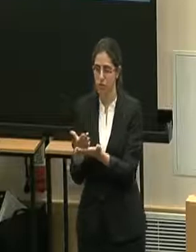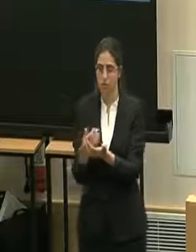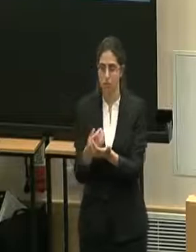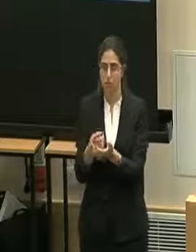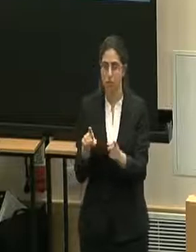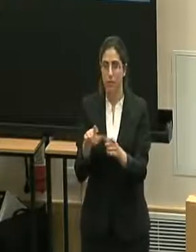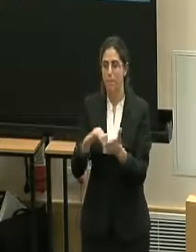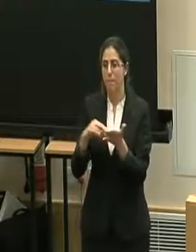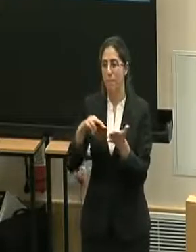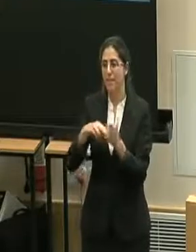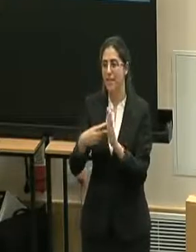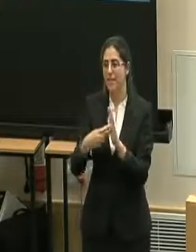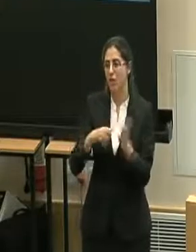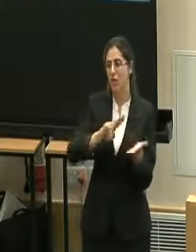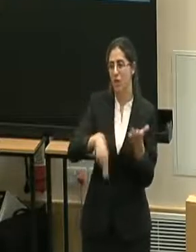life.